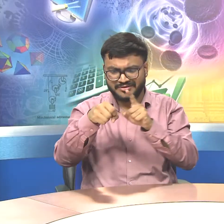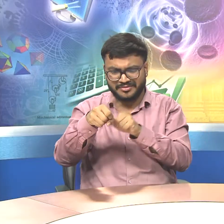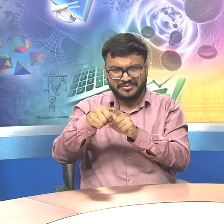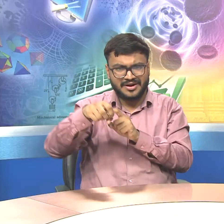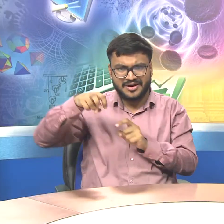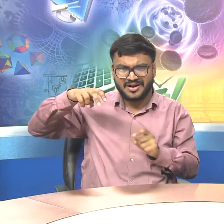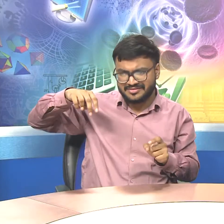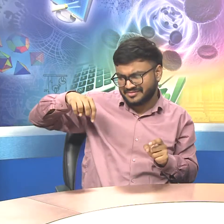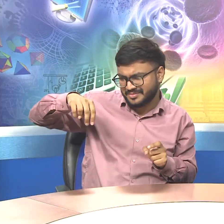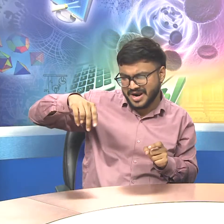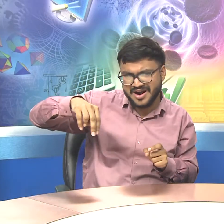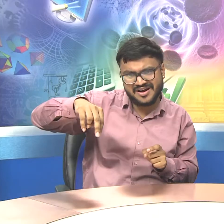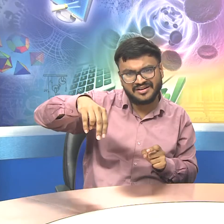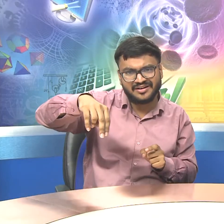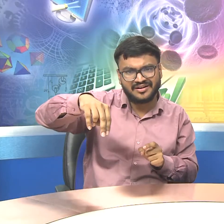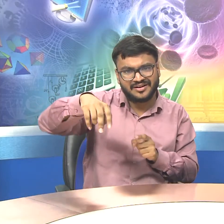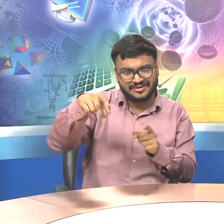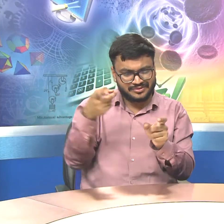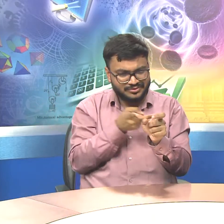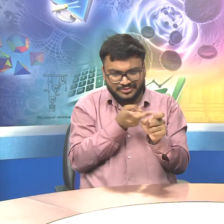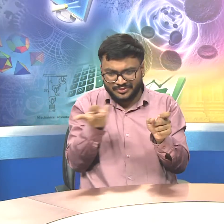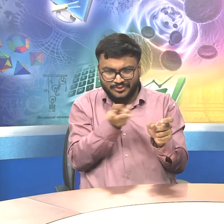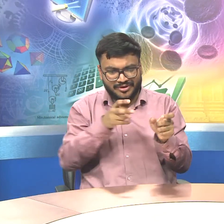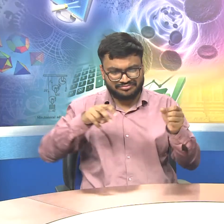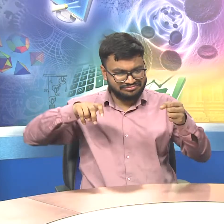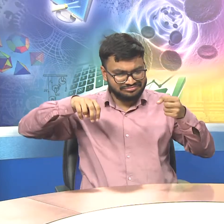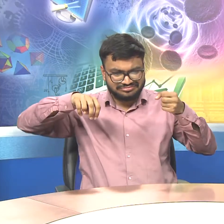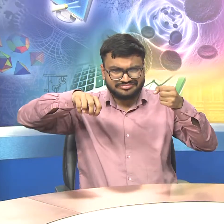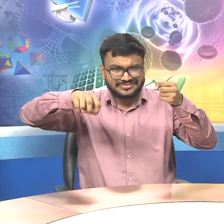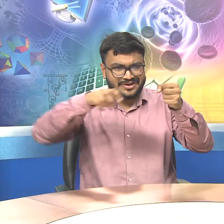I am walking while holding umbrella.